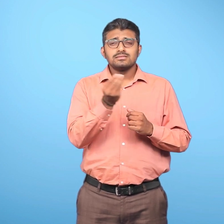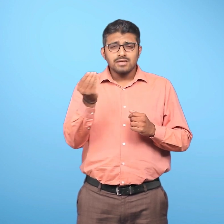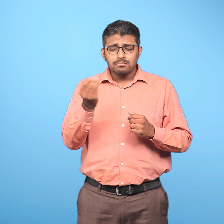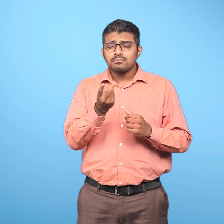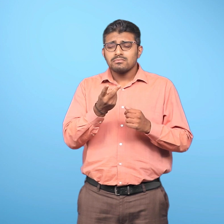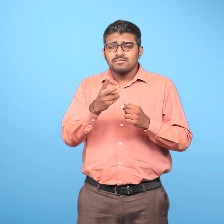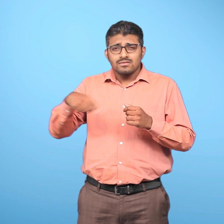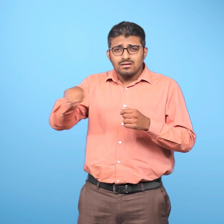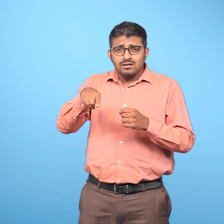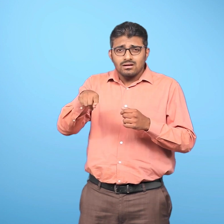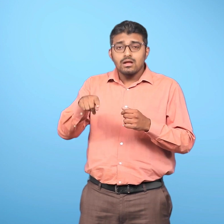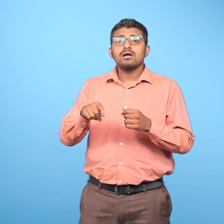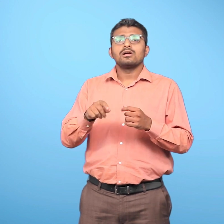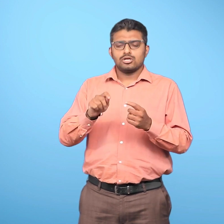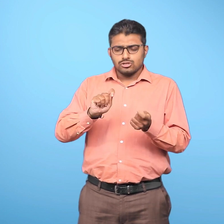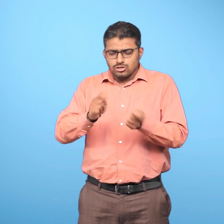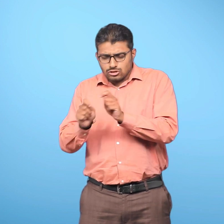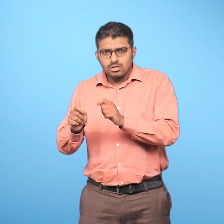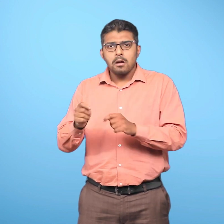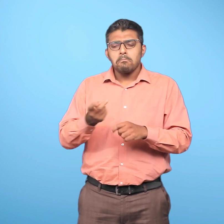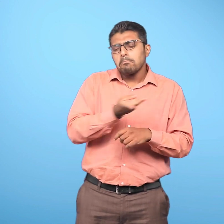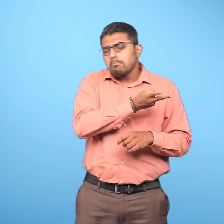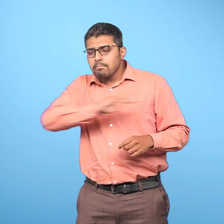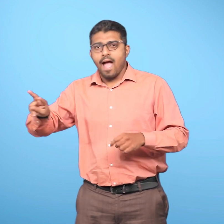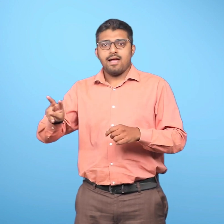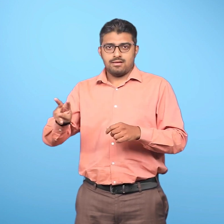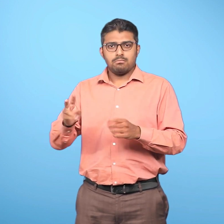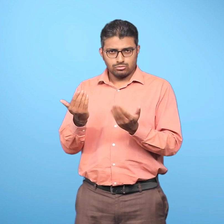some changes can be reversed and some cannot be reversed.